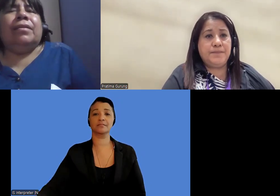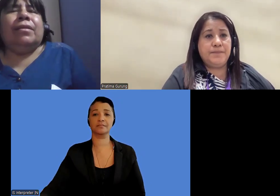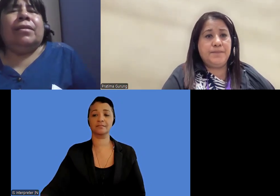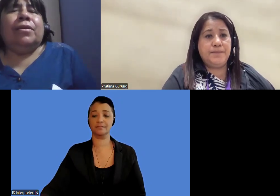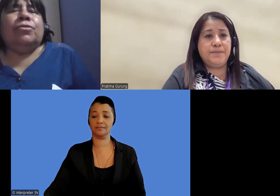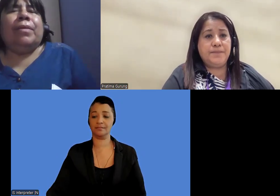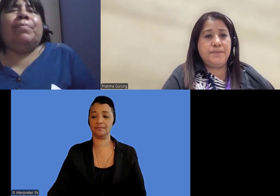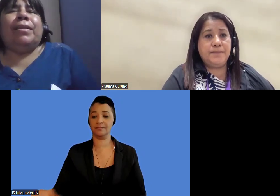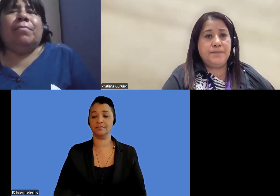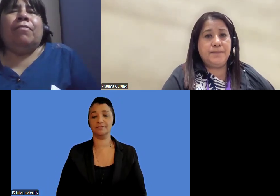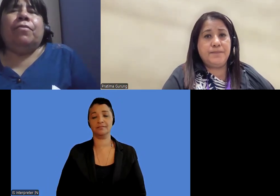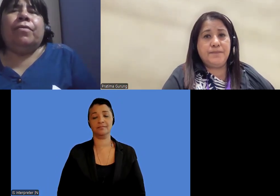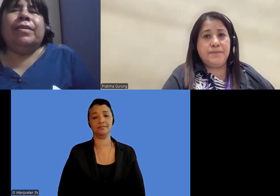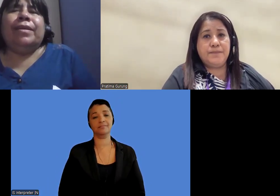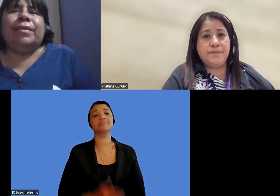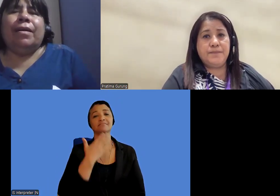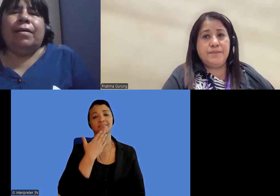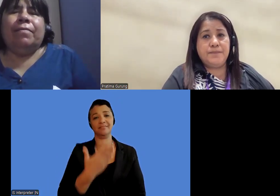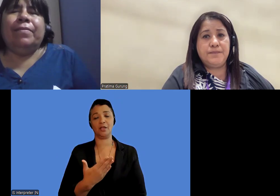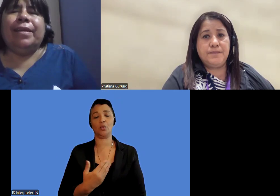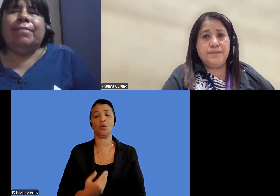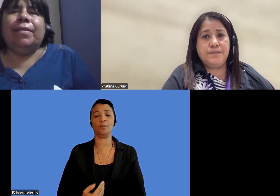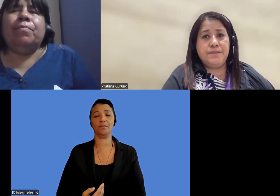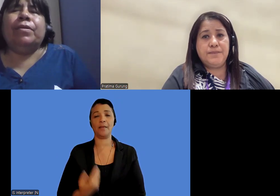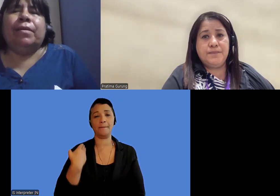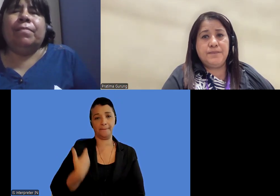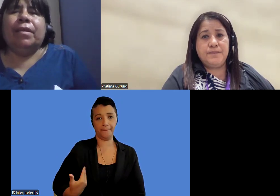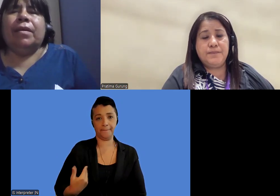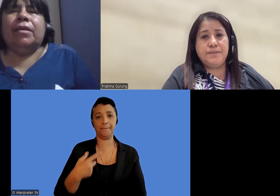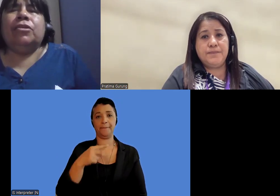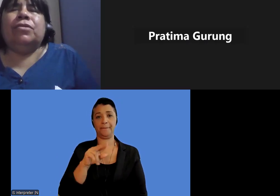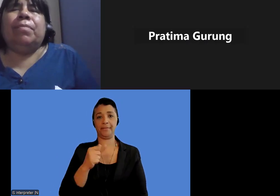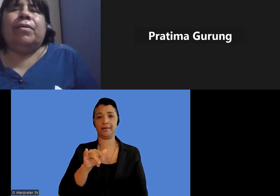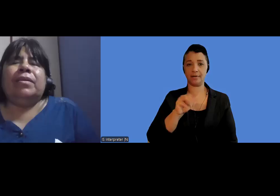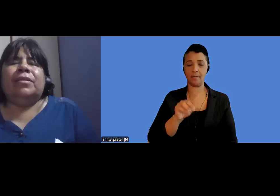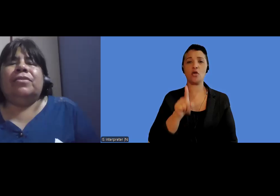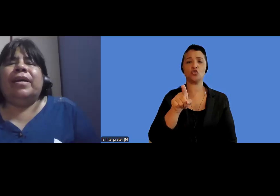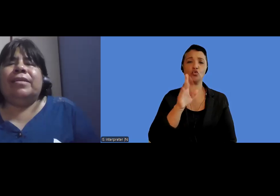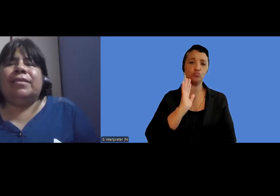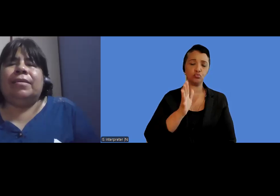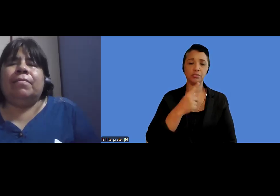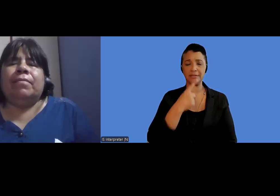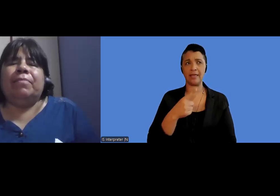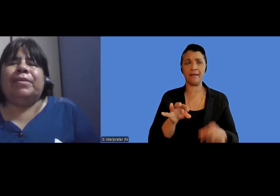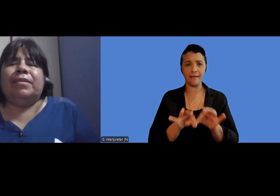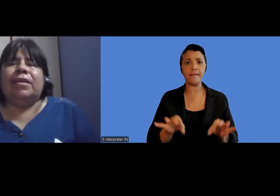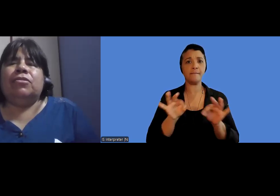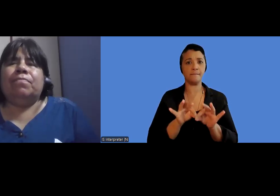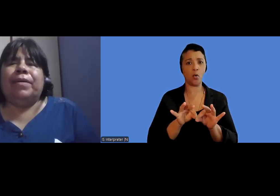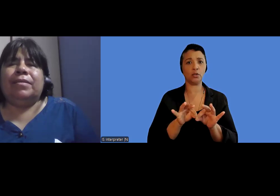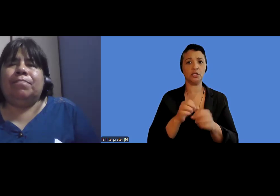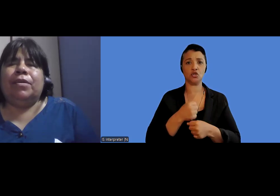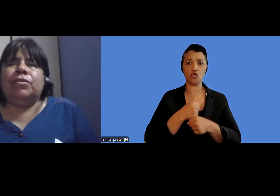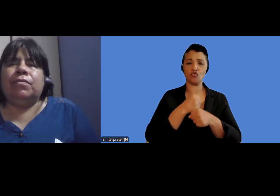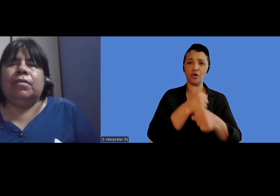Okay, thank you so much, Pratima, for these really important issues about intersectionality,